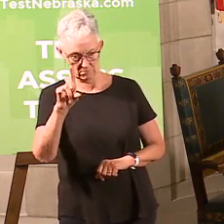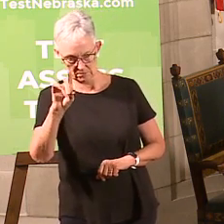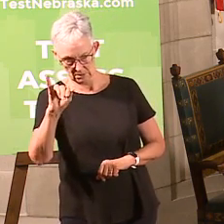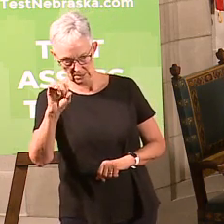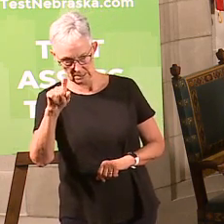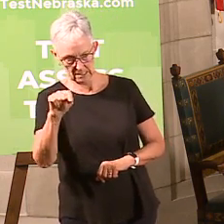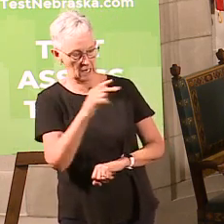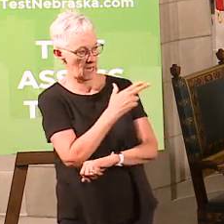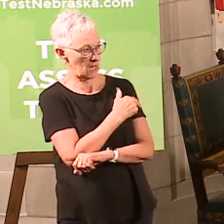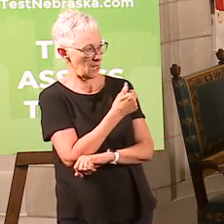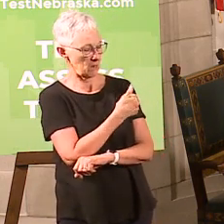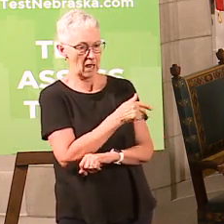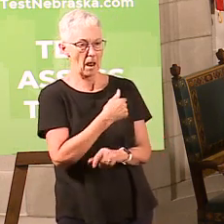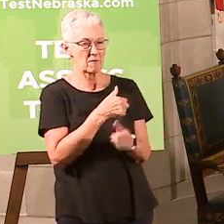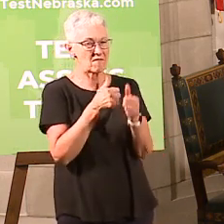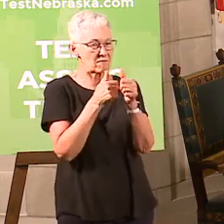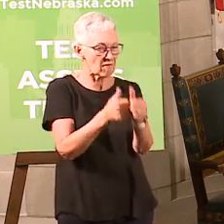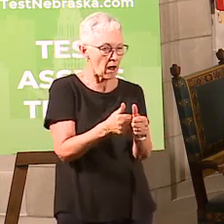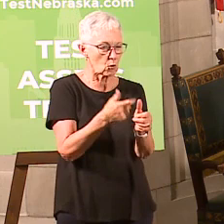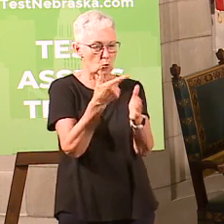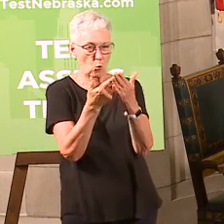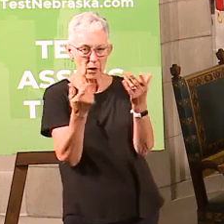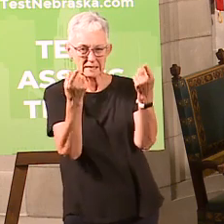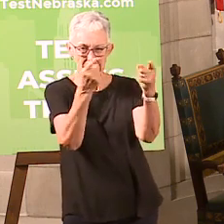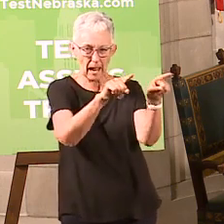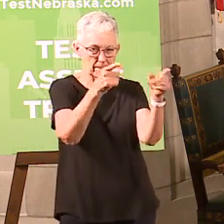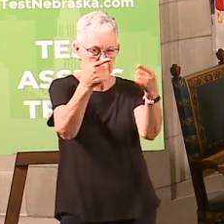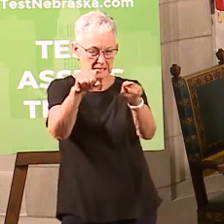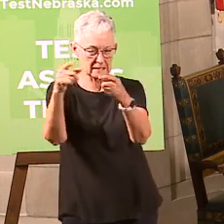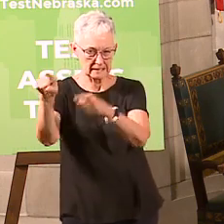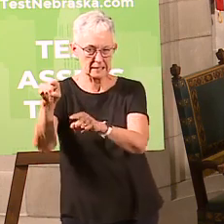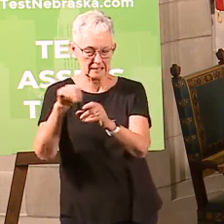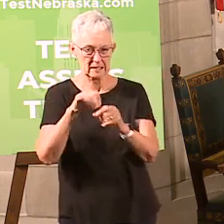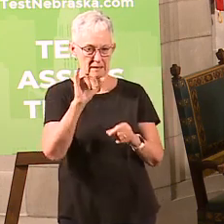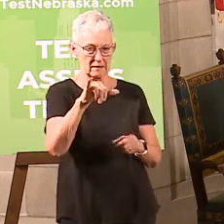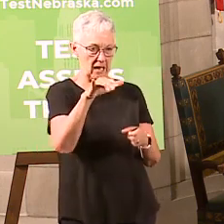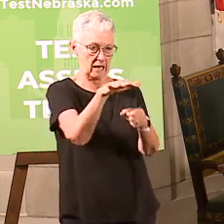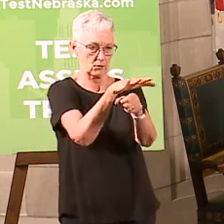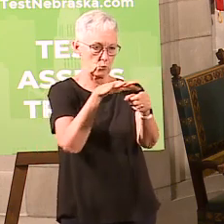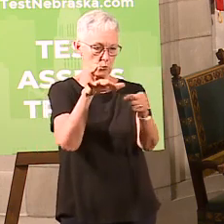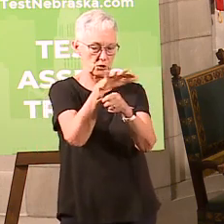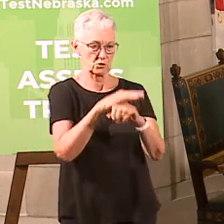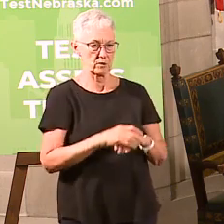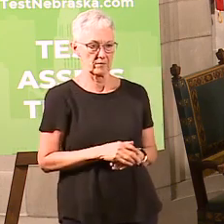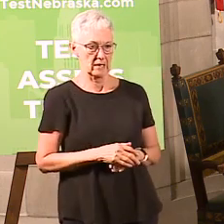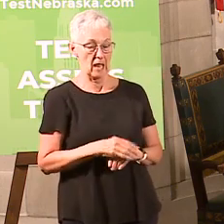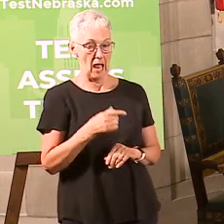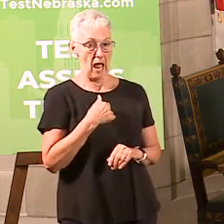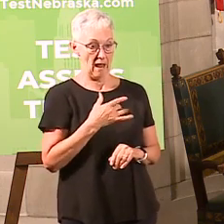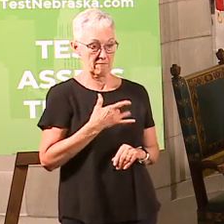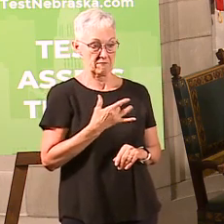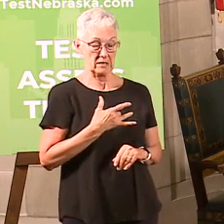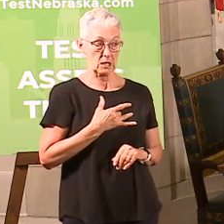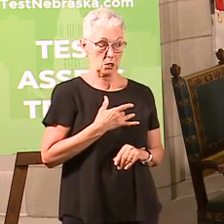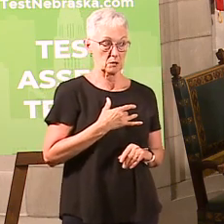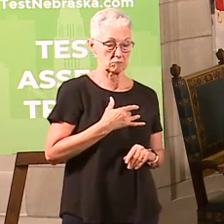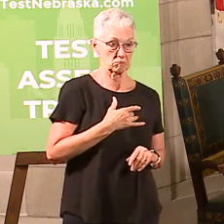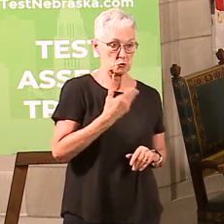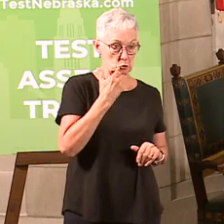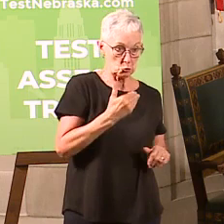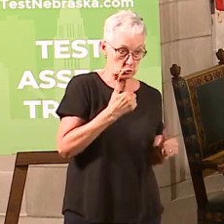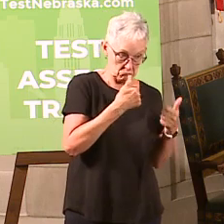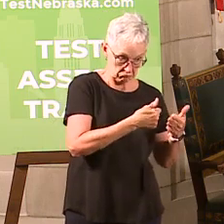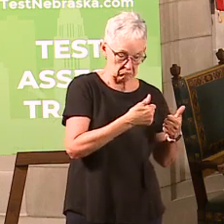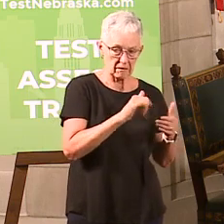I'm just following those trends. One of the things I really am liking is that the number of patients that are needing